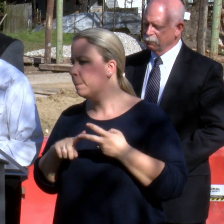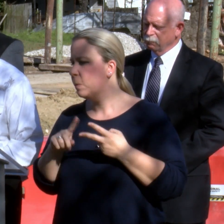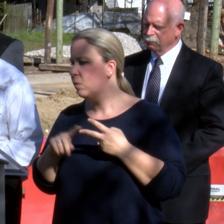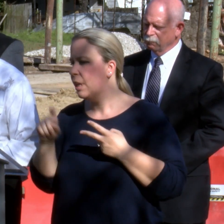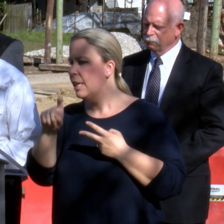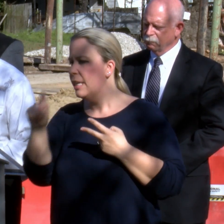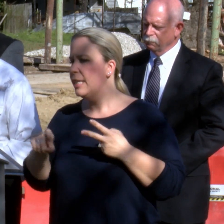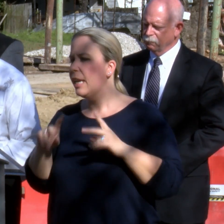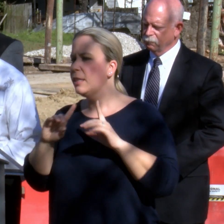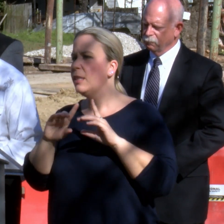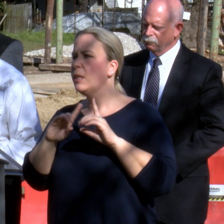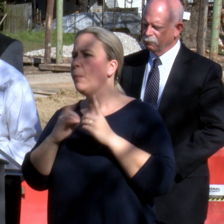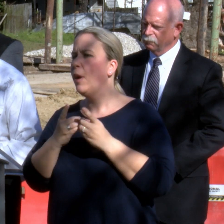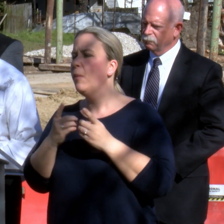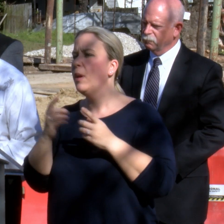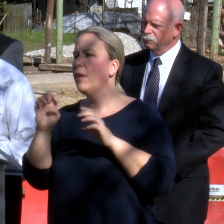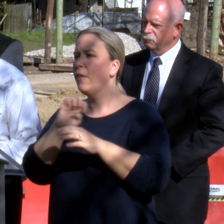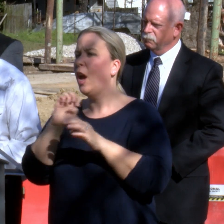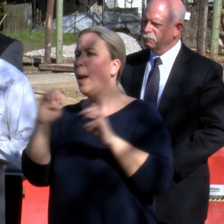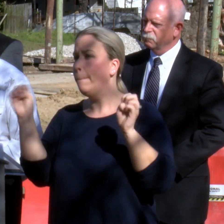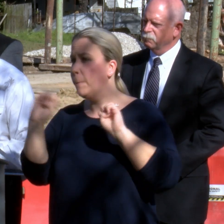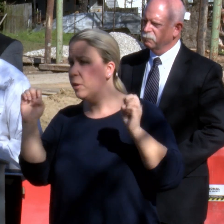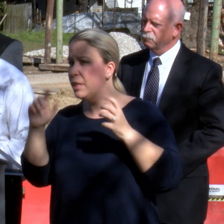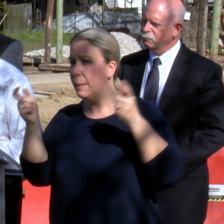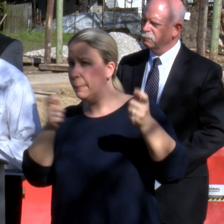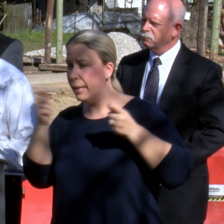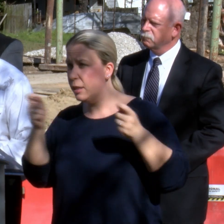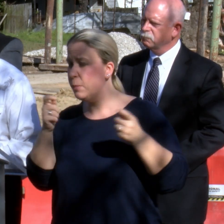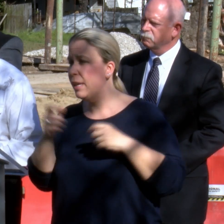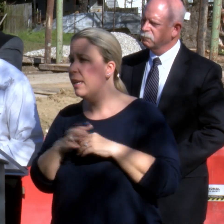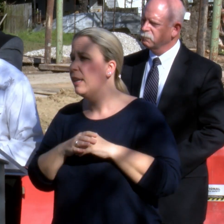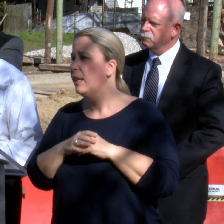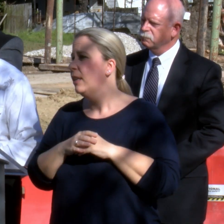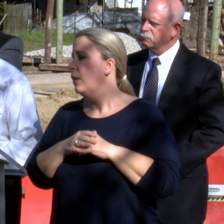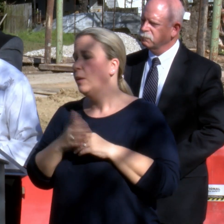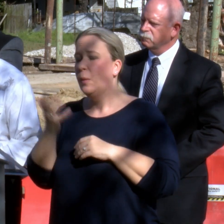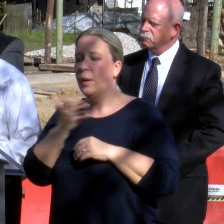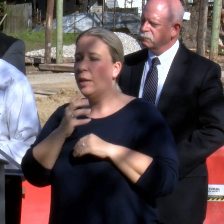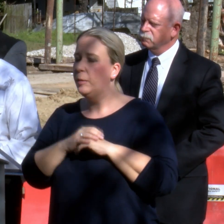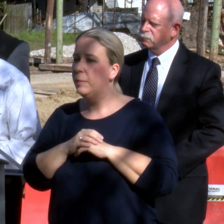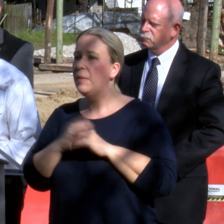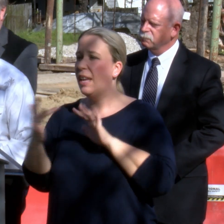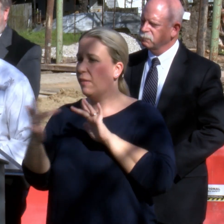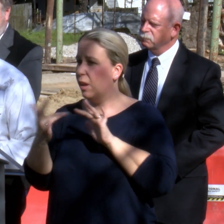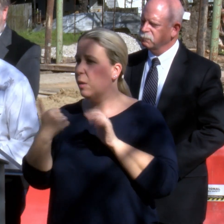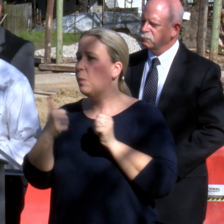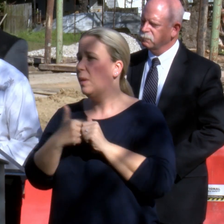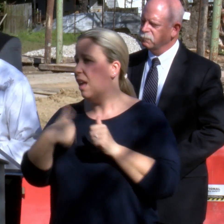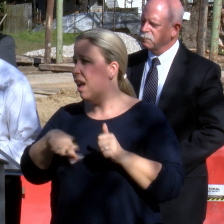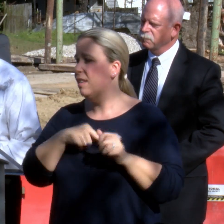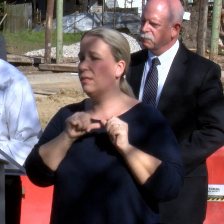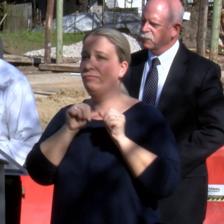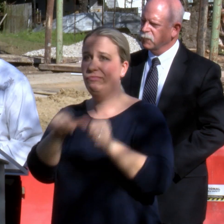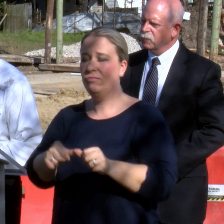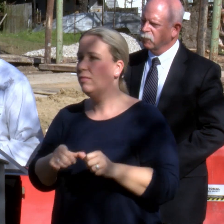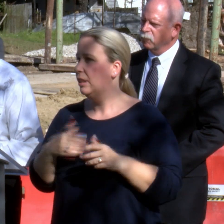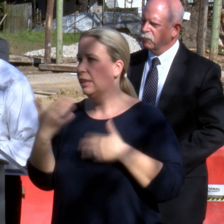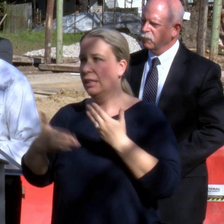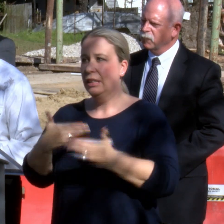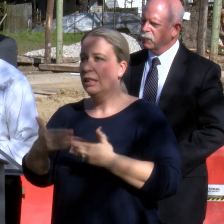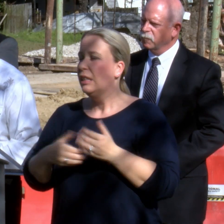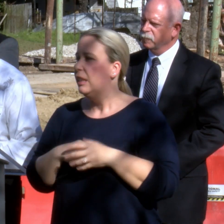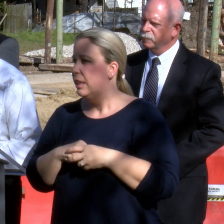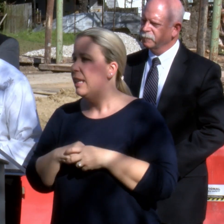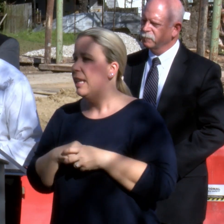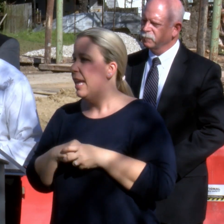Texas Department of Emergency Management. They have been they've been in touch with us on a regular basis, and